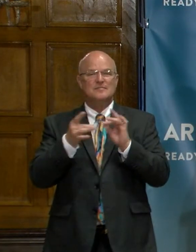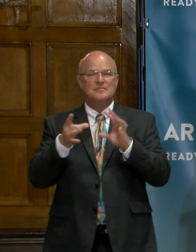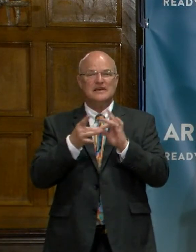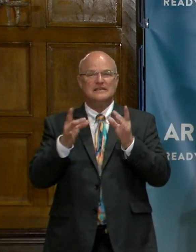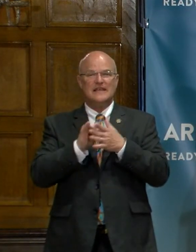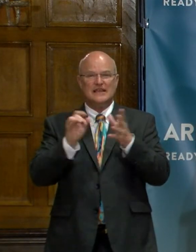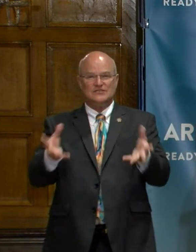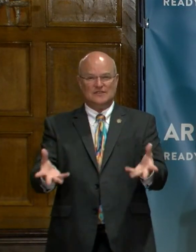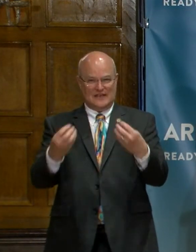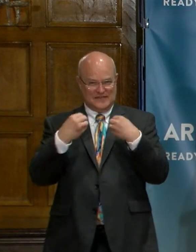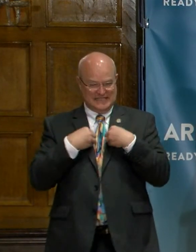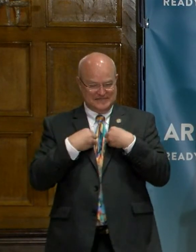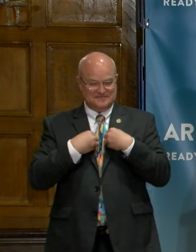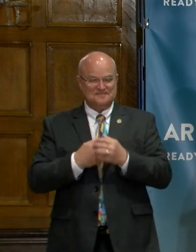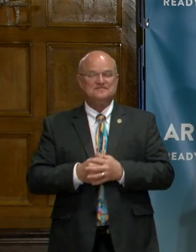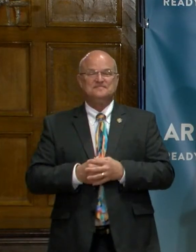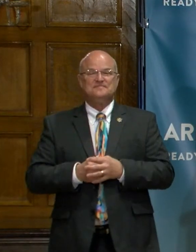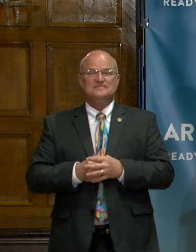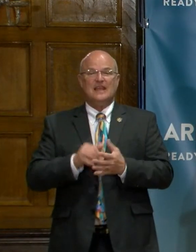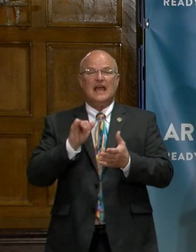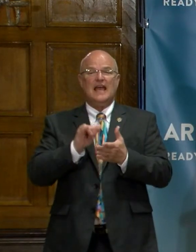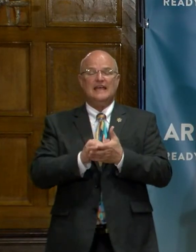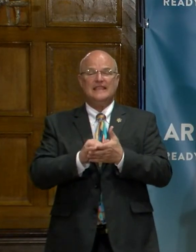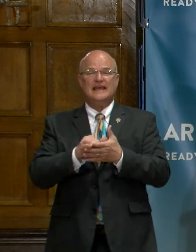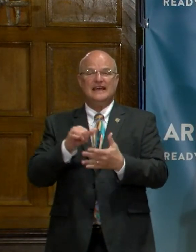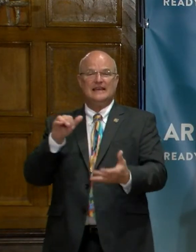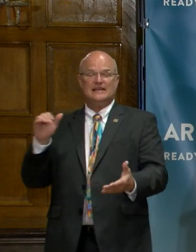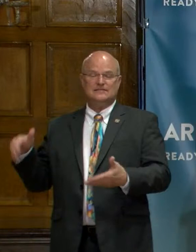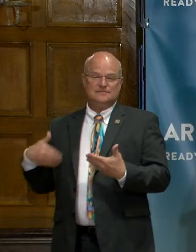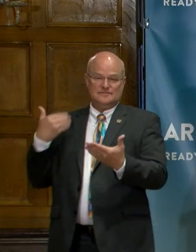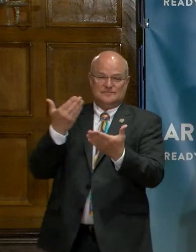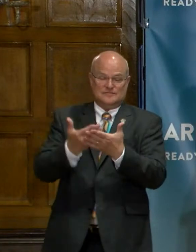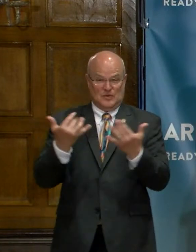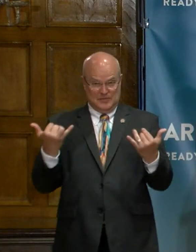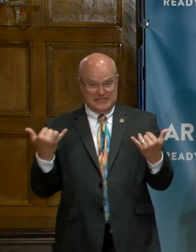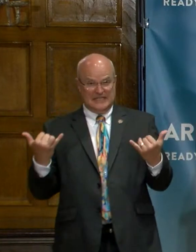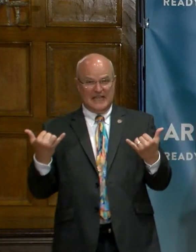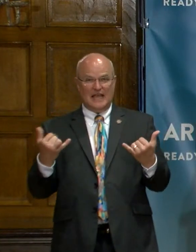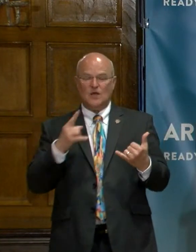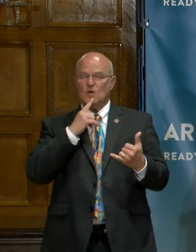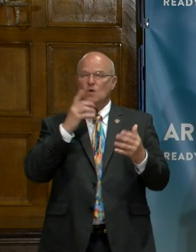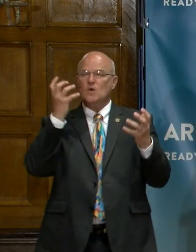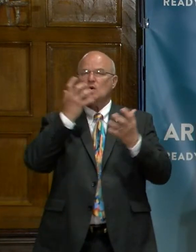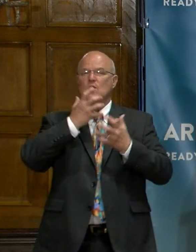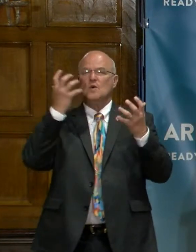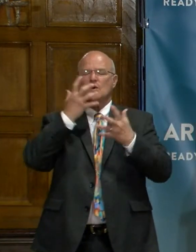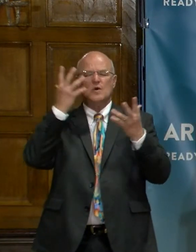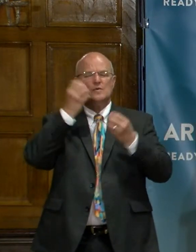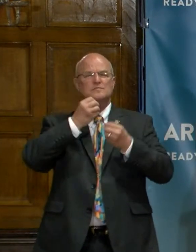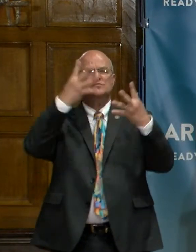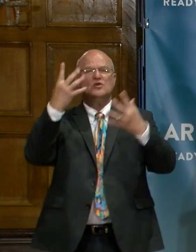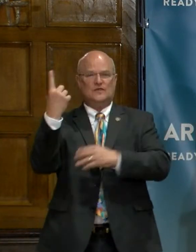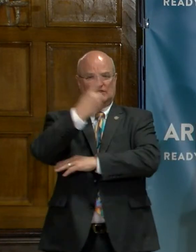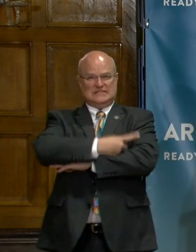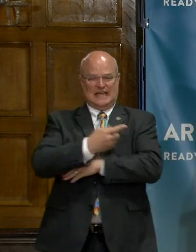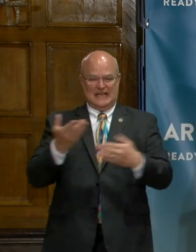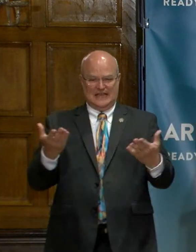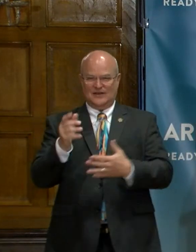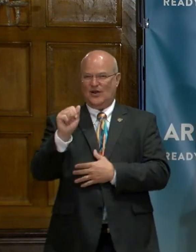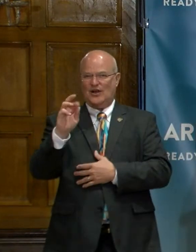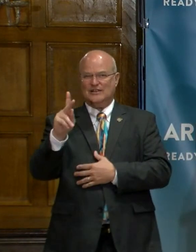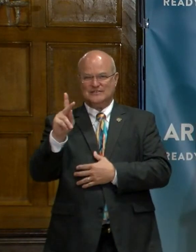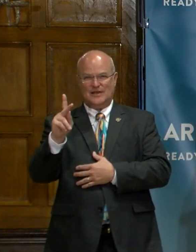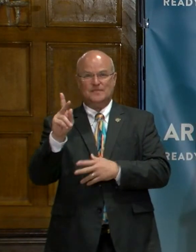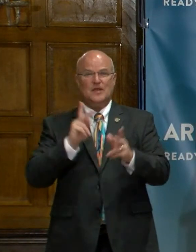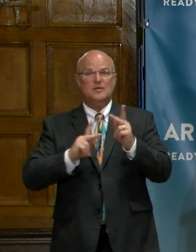message that you've given. And that brings me to today. It is such an incredibly beautiful day in Arkansas